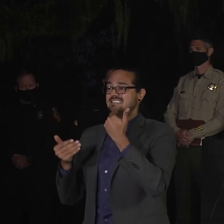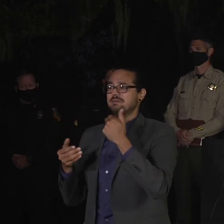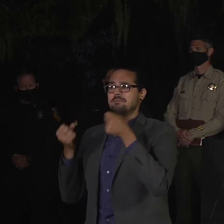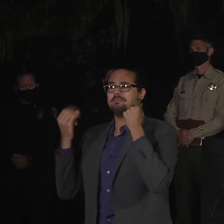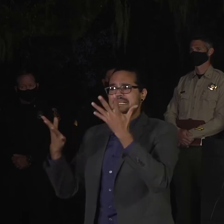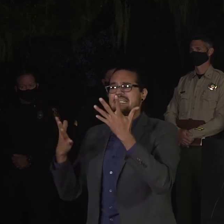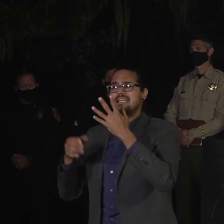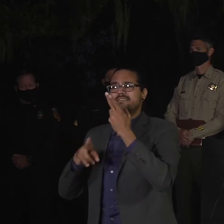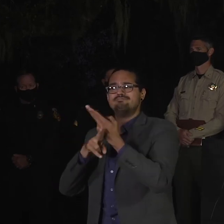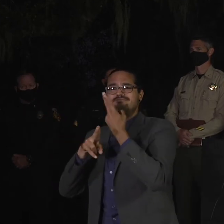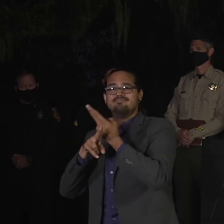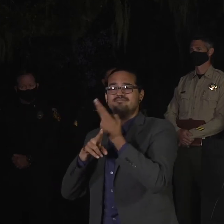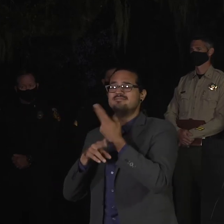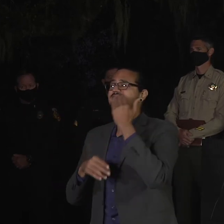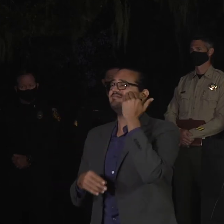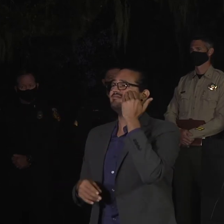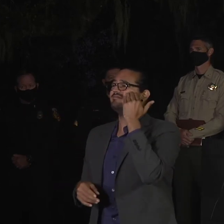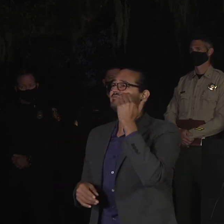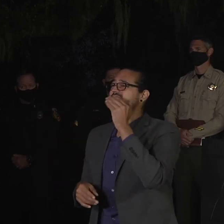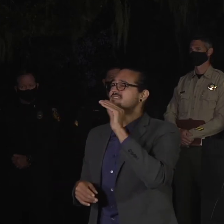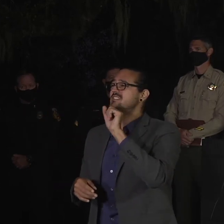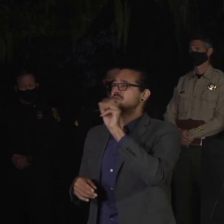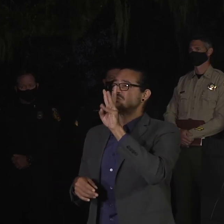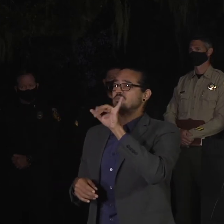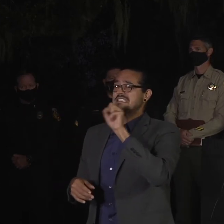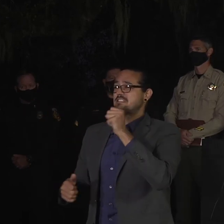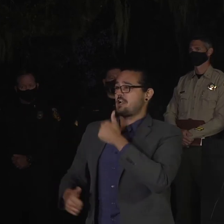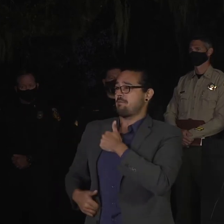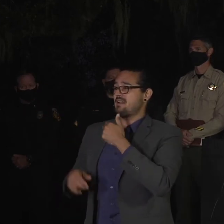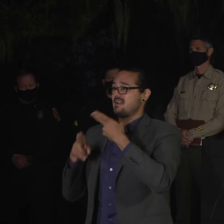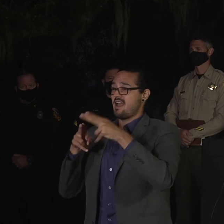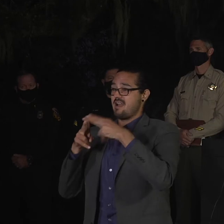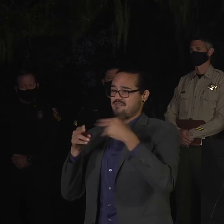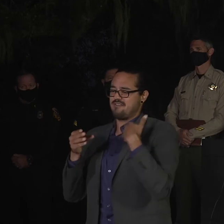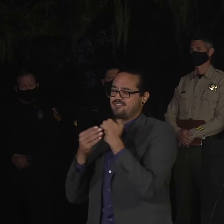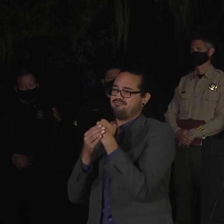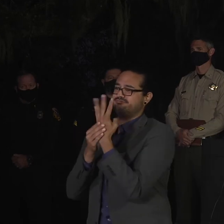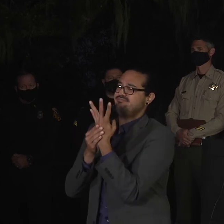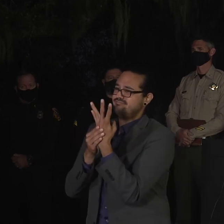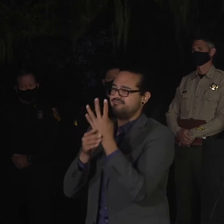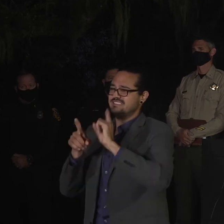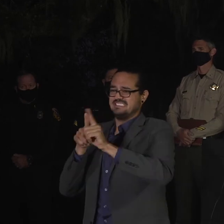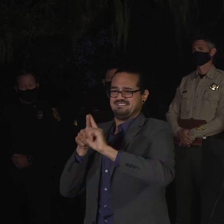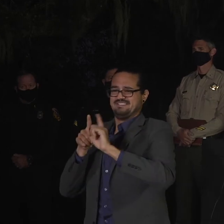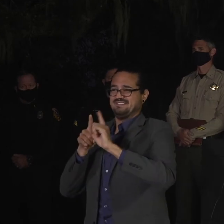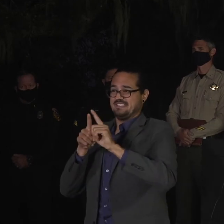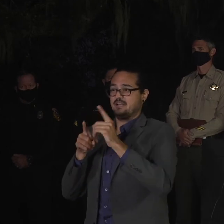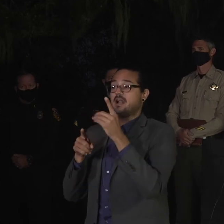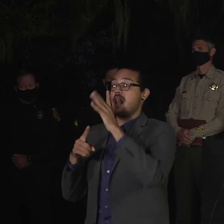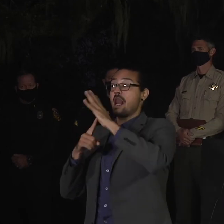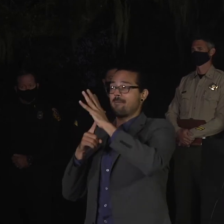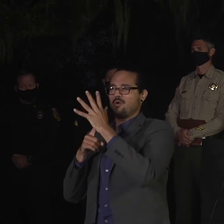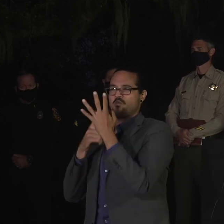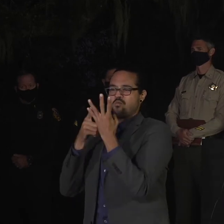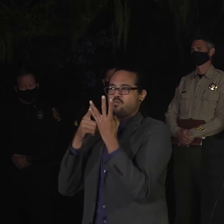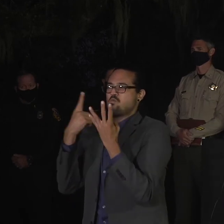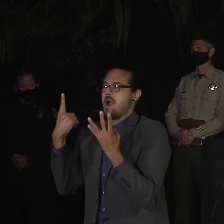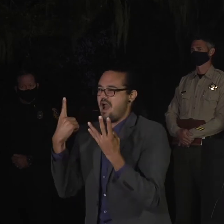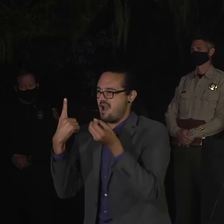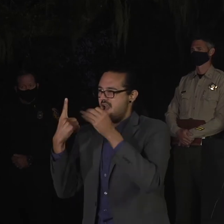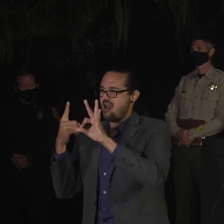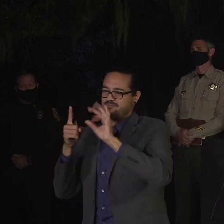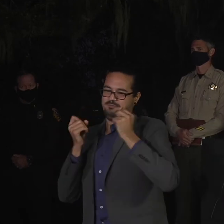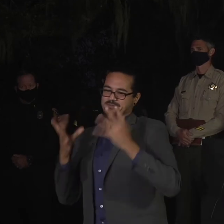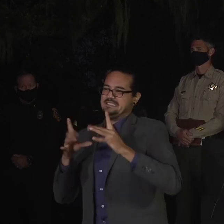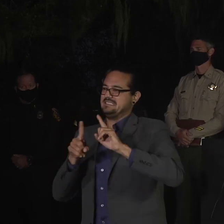in that we have available to us. So the ground troops, the aircraft, all that combined is a force multiplier. And with that force multiplier, we